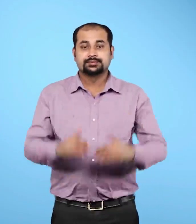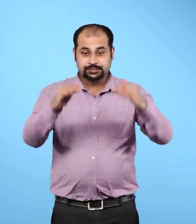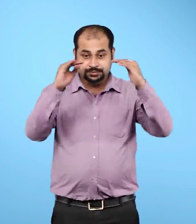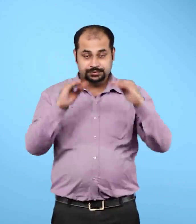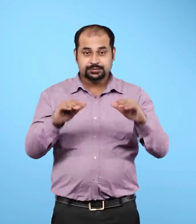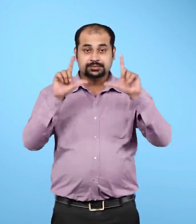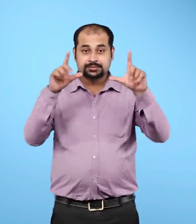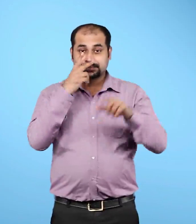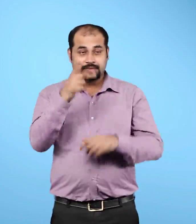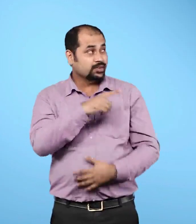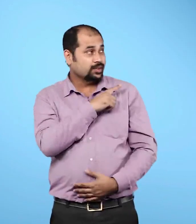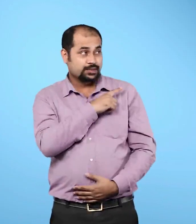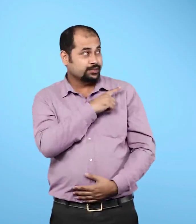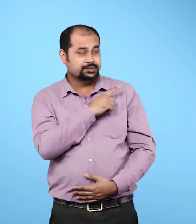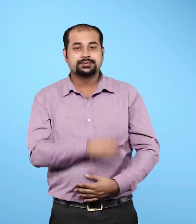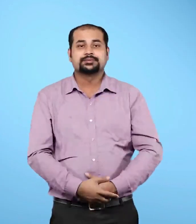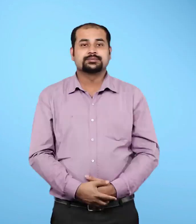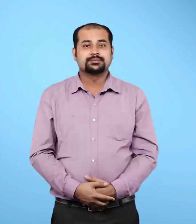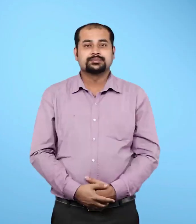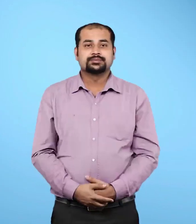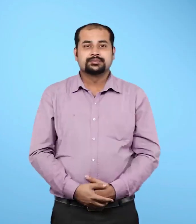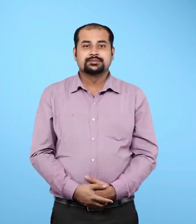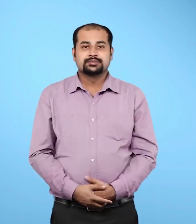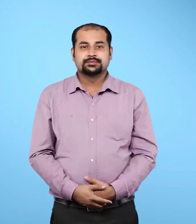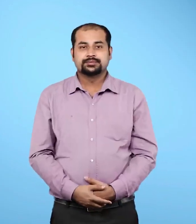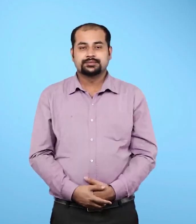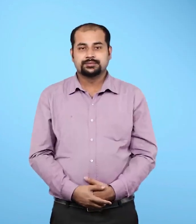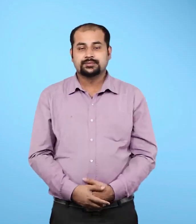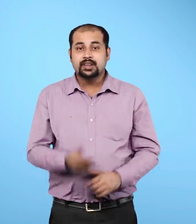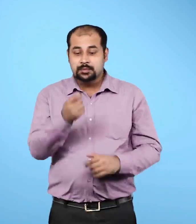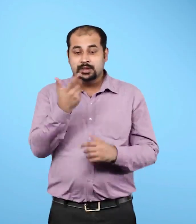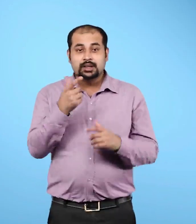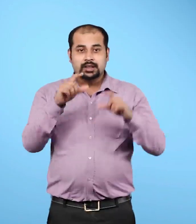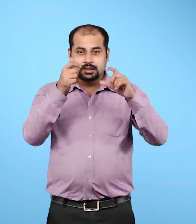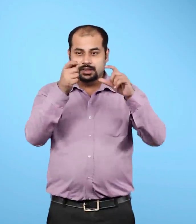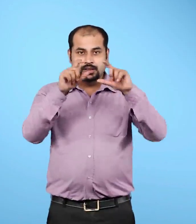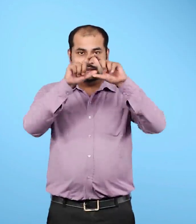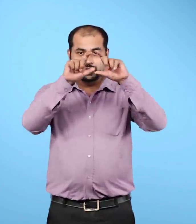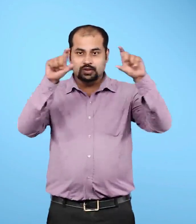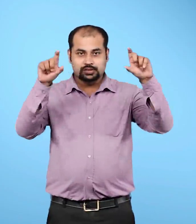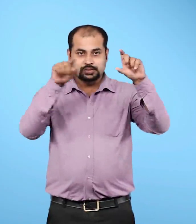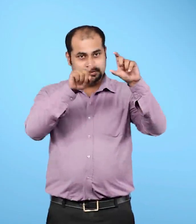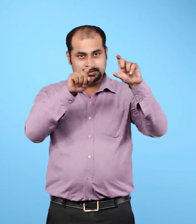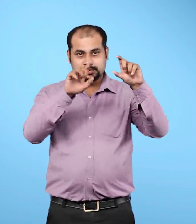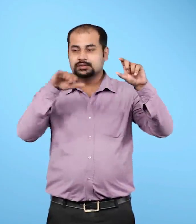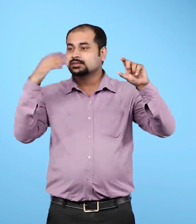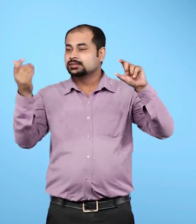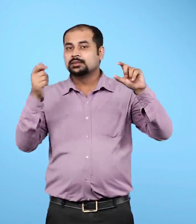Picture 2 shows 1 10 rupees note and 6 coins above sleeping line and